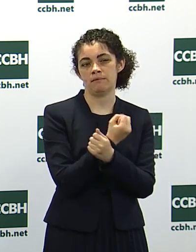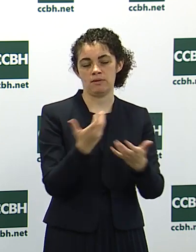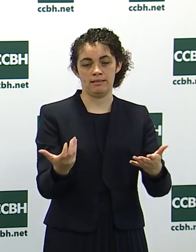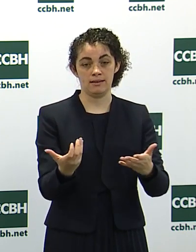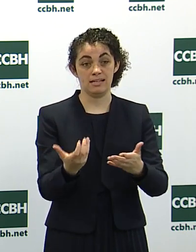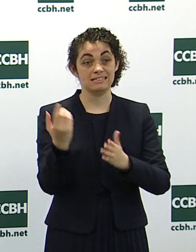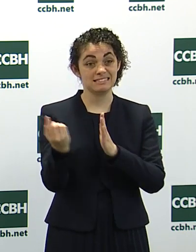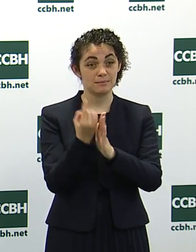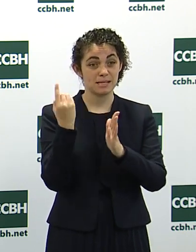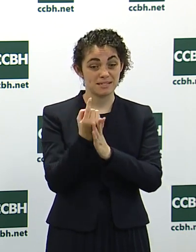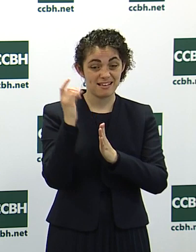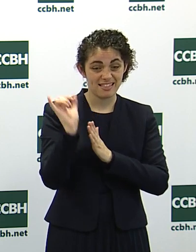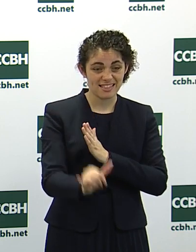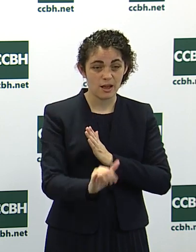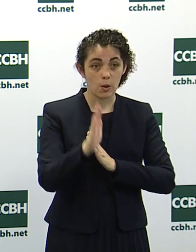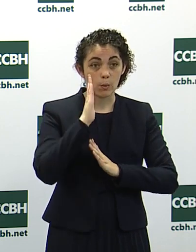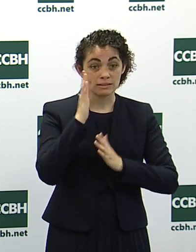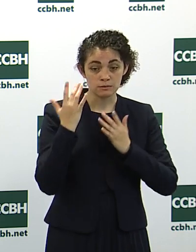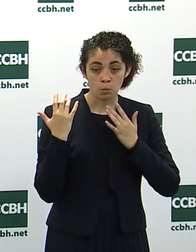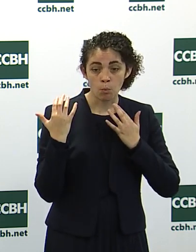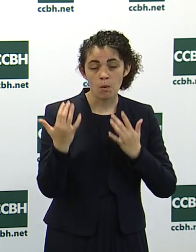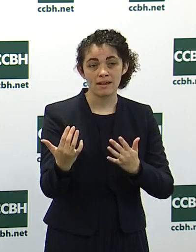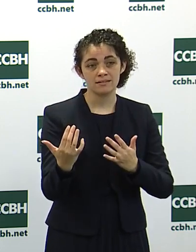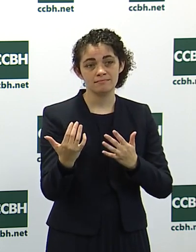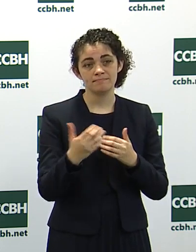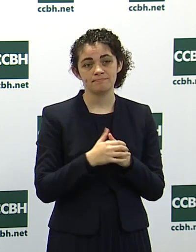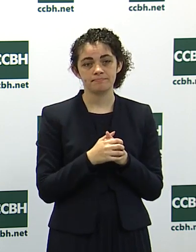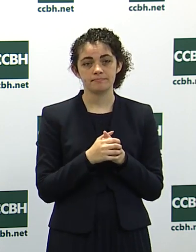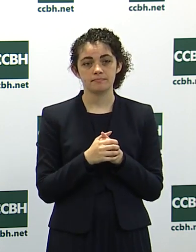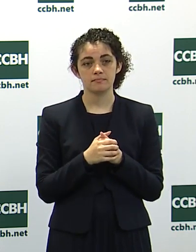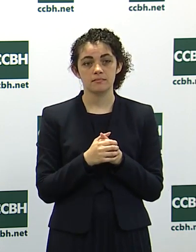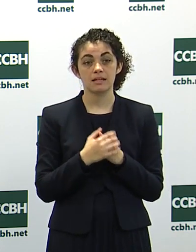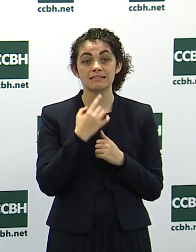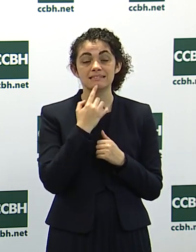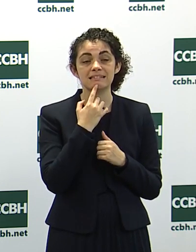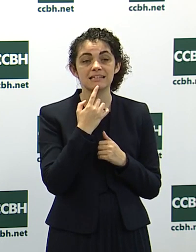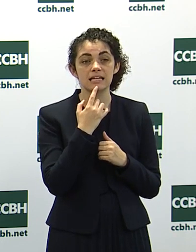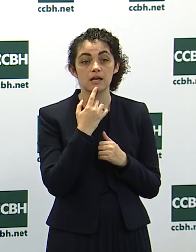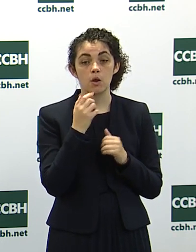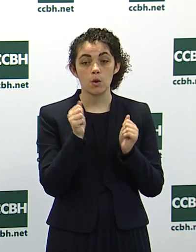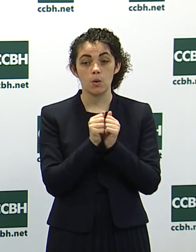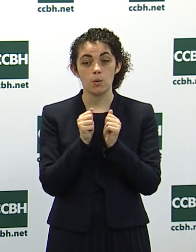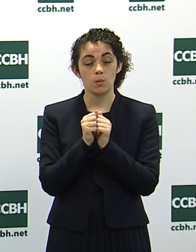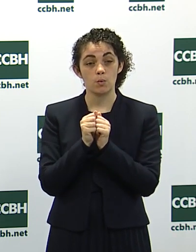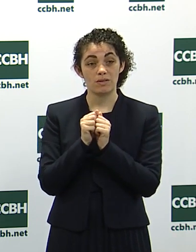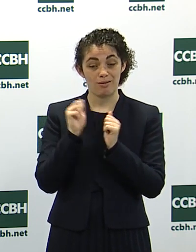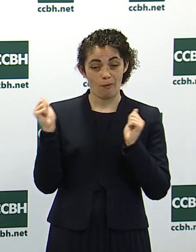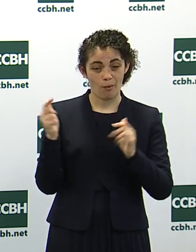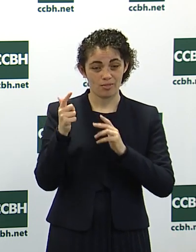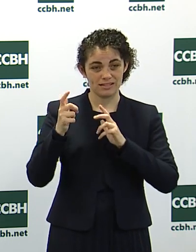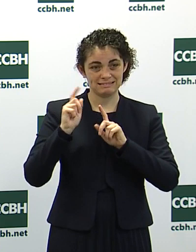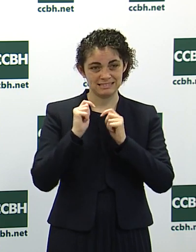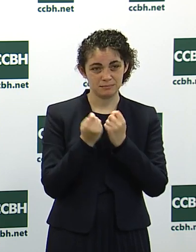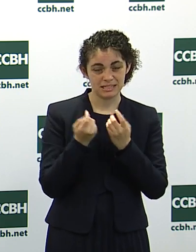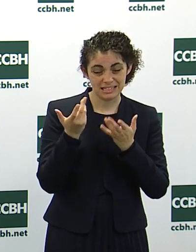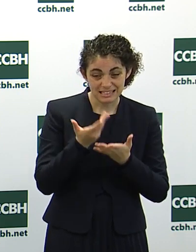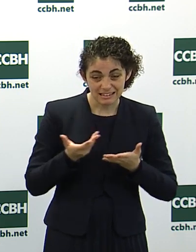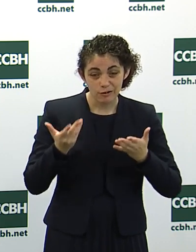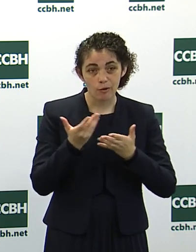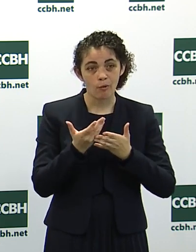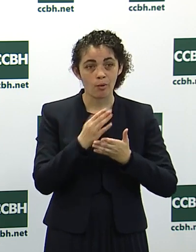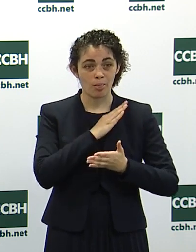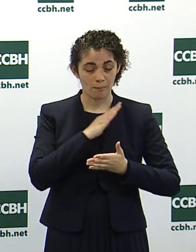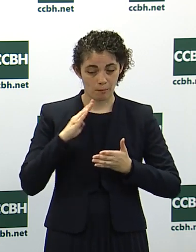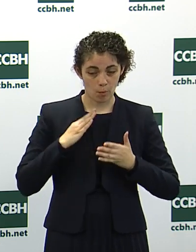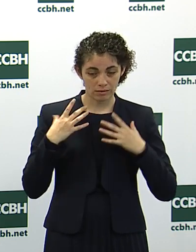And some of those are just going to have to wait for. I would say, though, that with the executive and with the members of the Board of